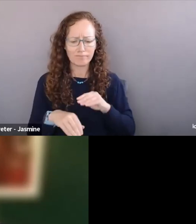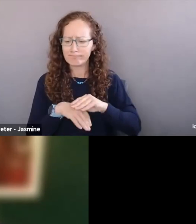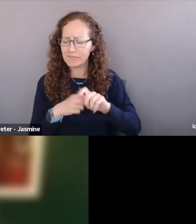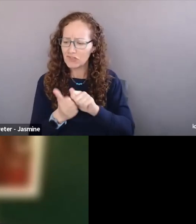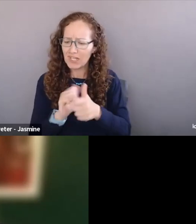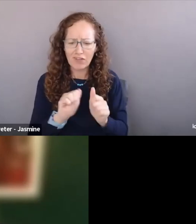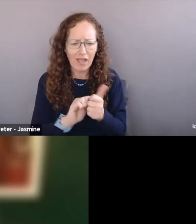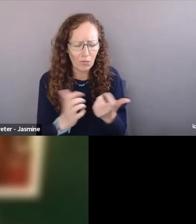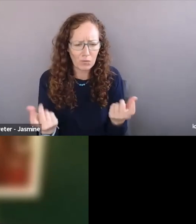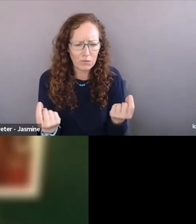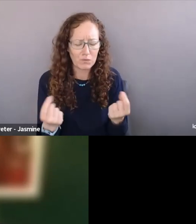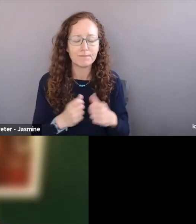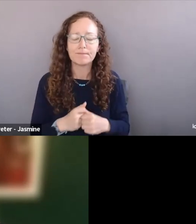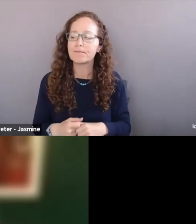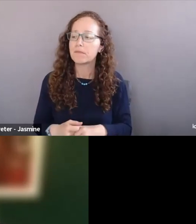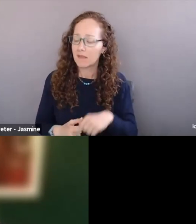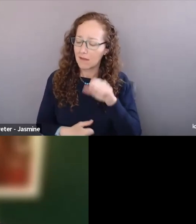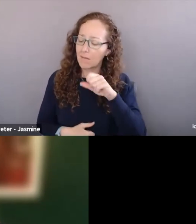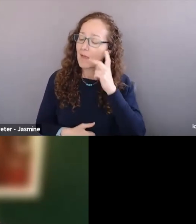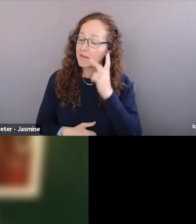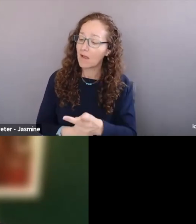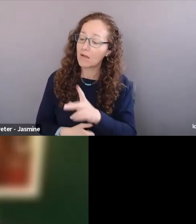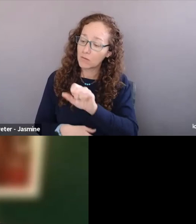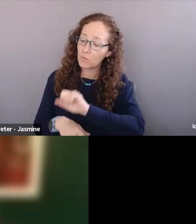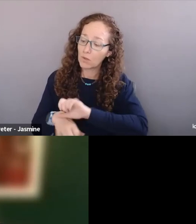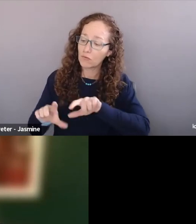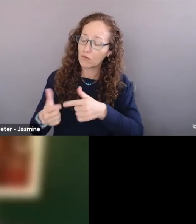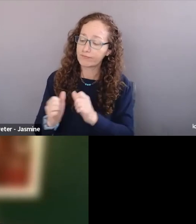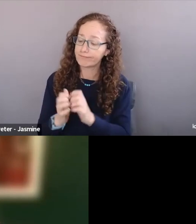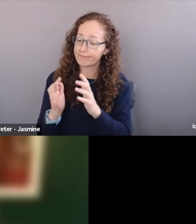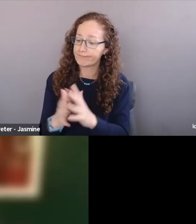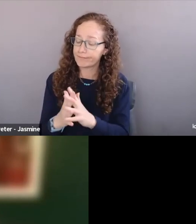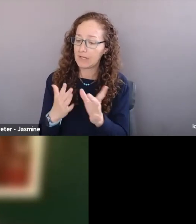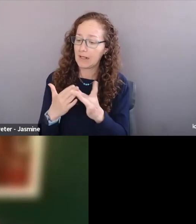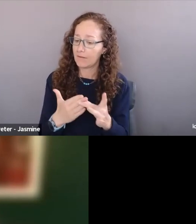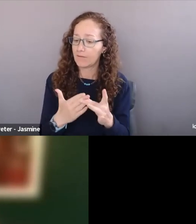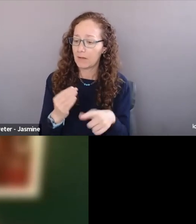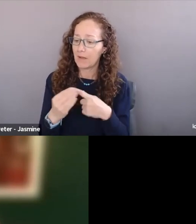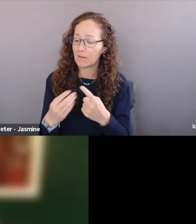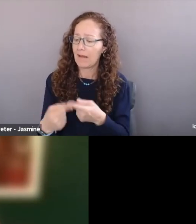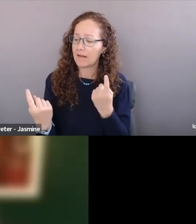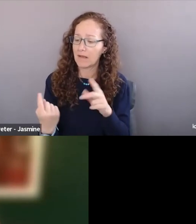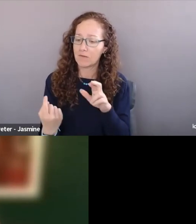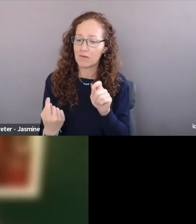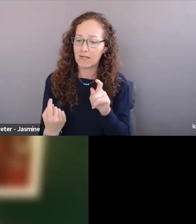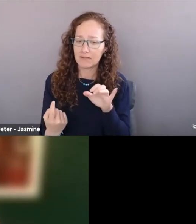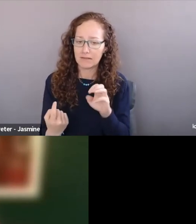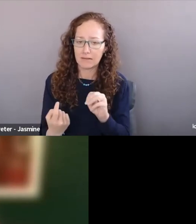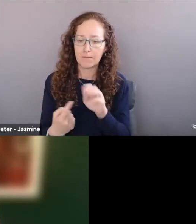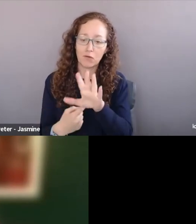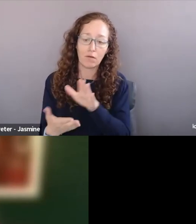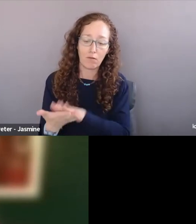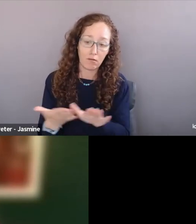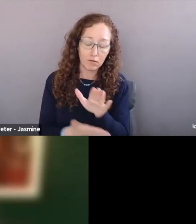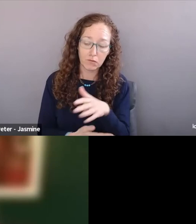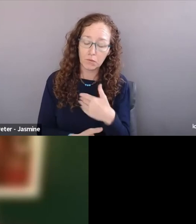read about the working group that you created and spearheaded on anti-racism at Bennington College. I thought